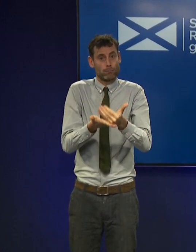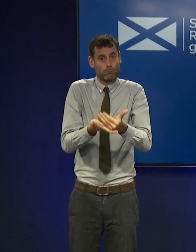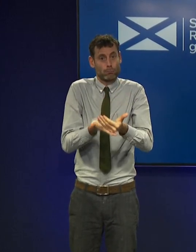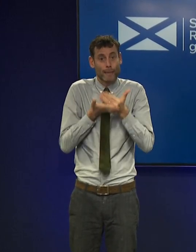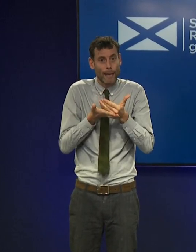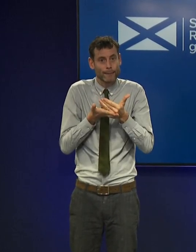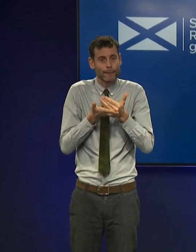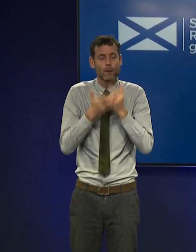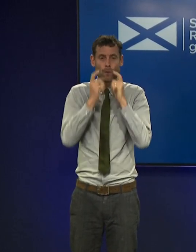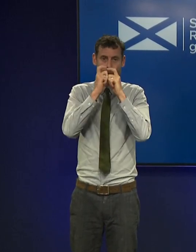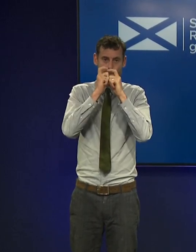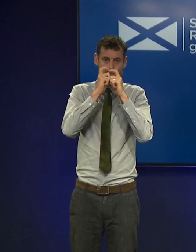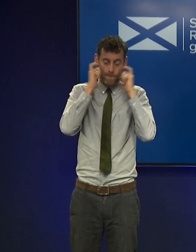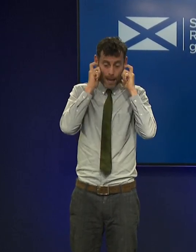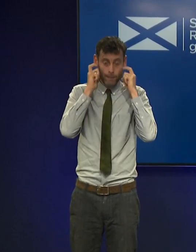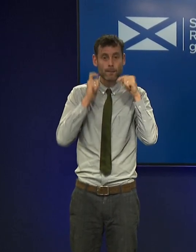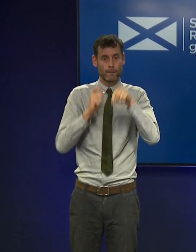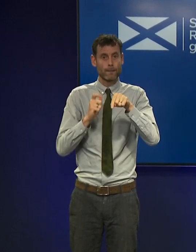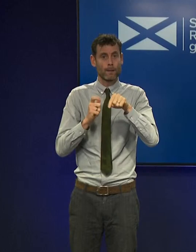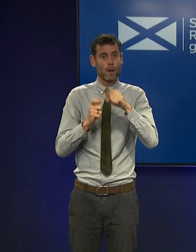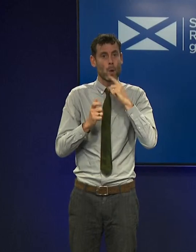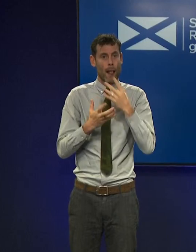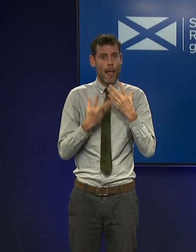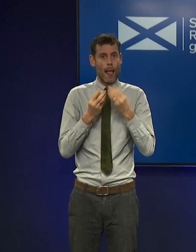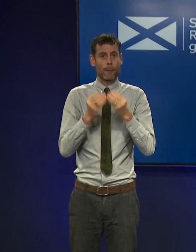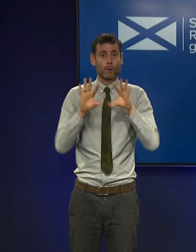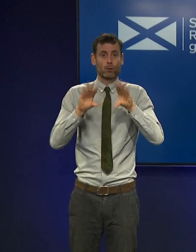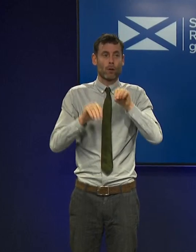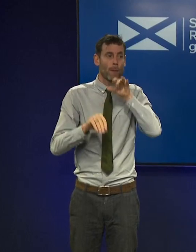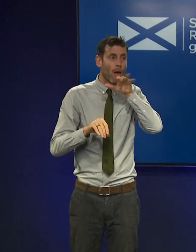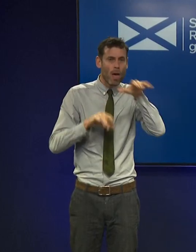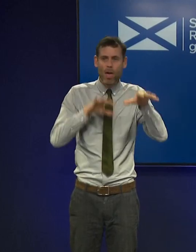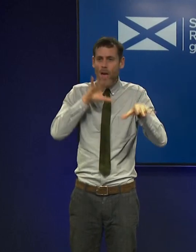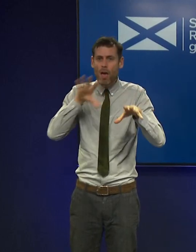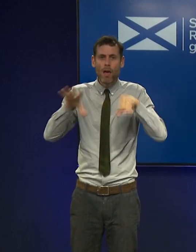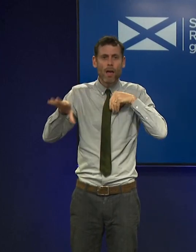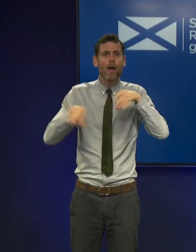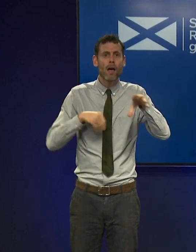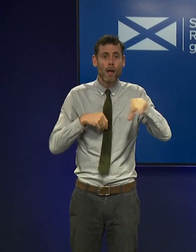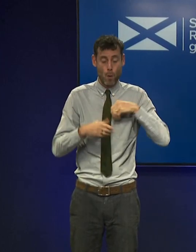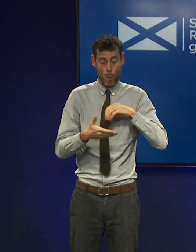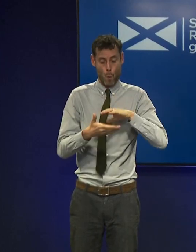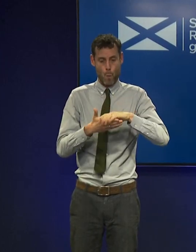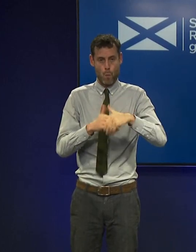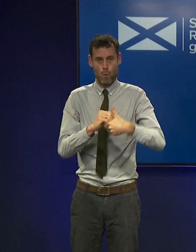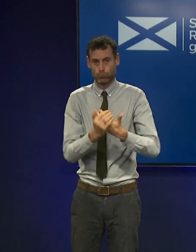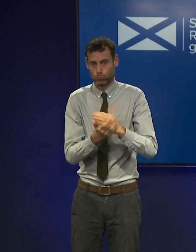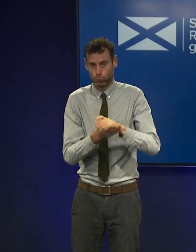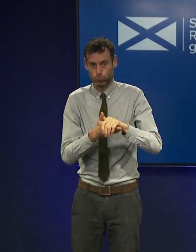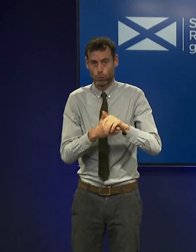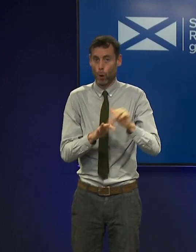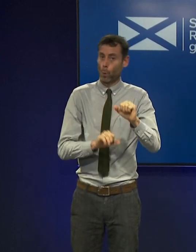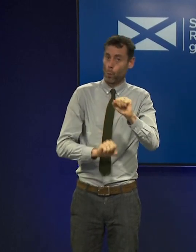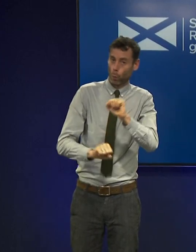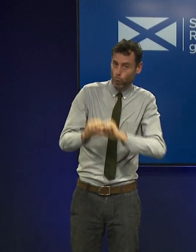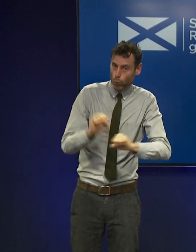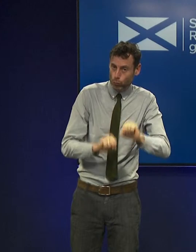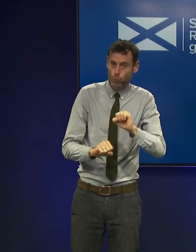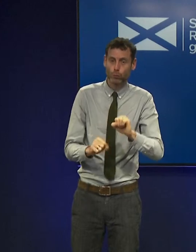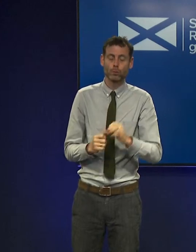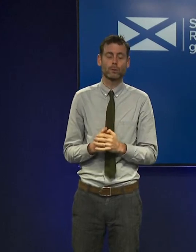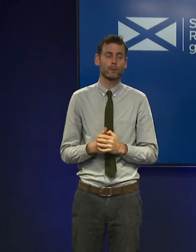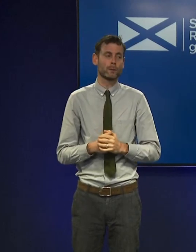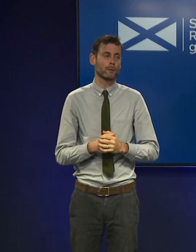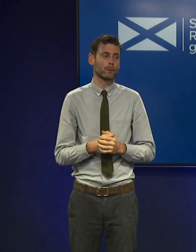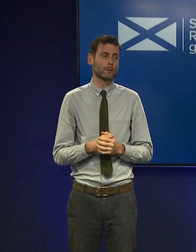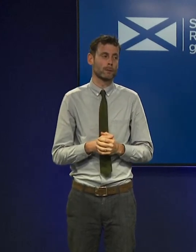help prevent the transmission of any variant of this virus. Washing your hands and surfaces will do that as well. Although we're